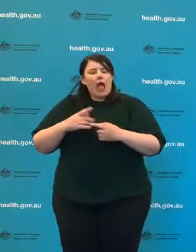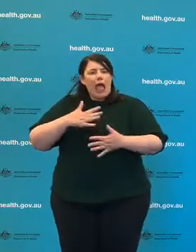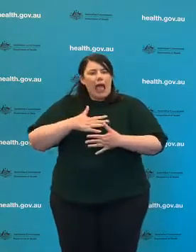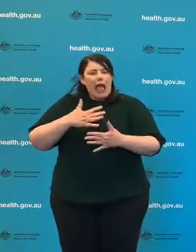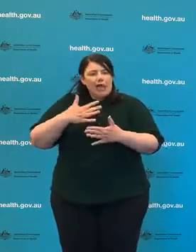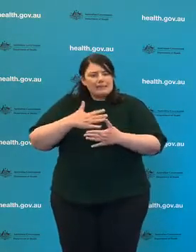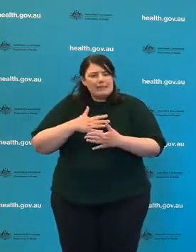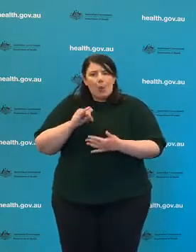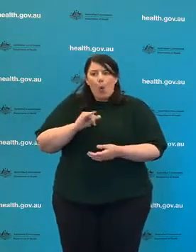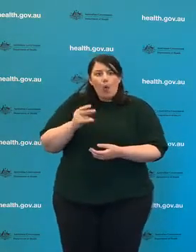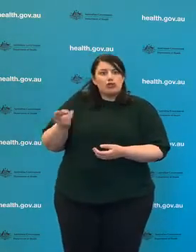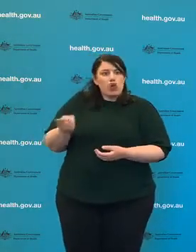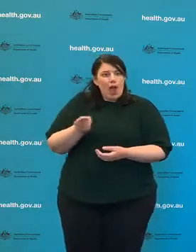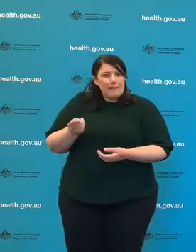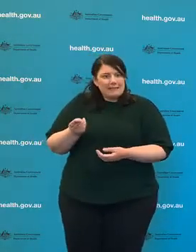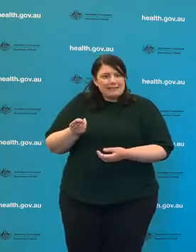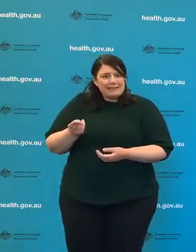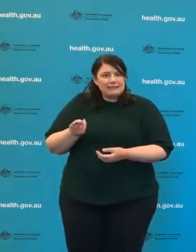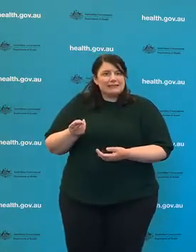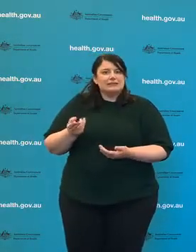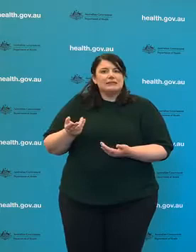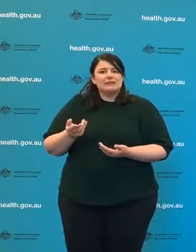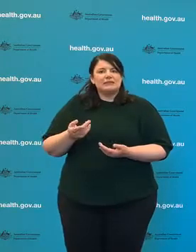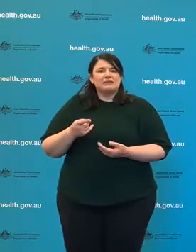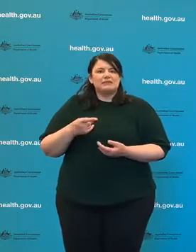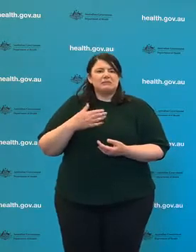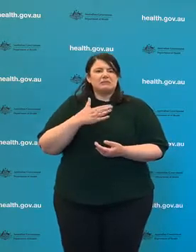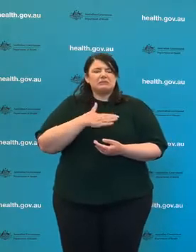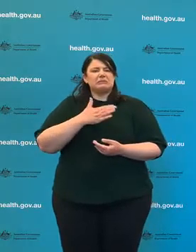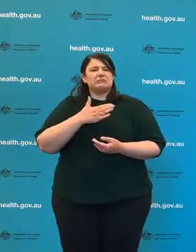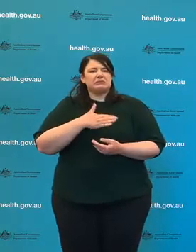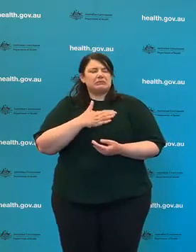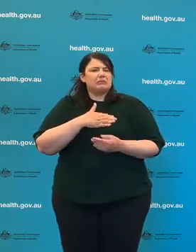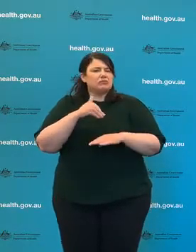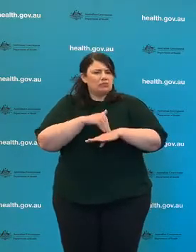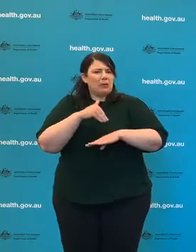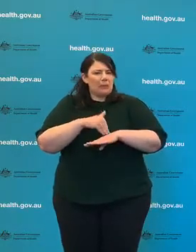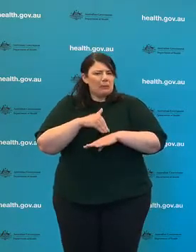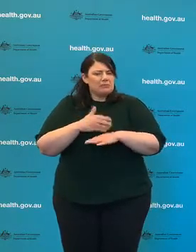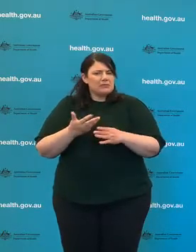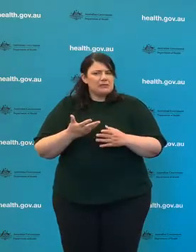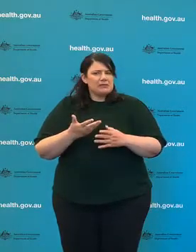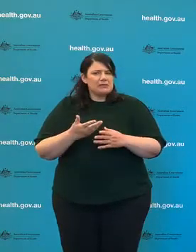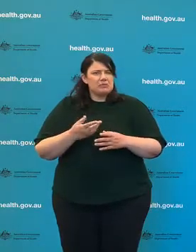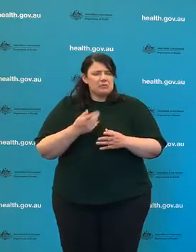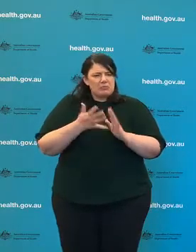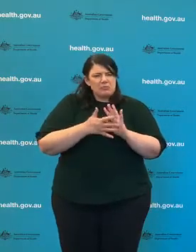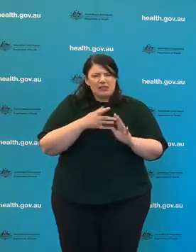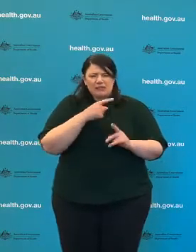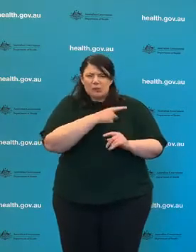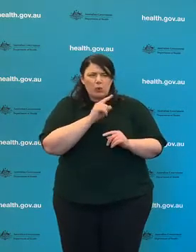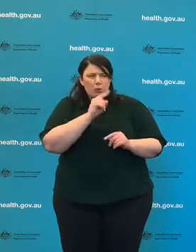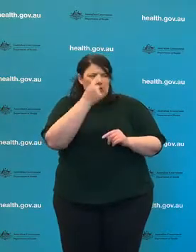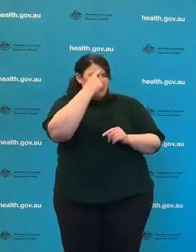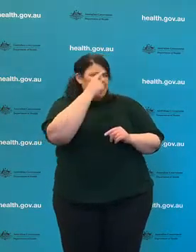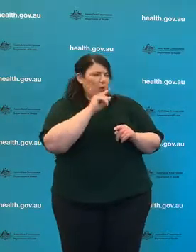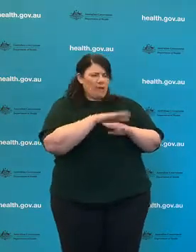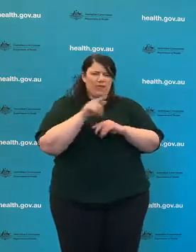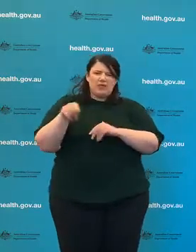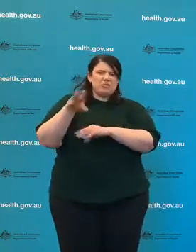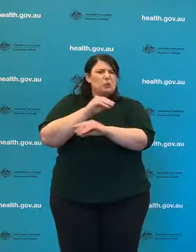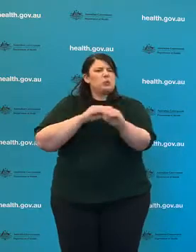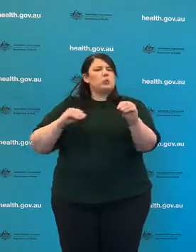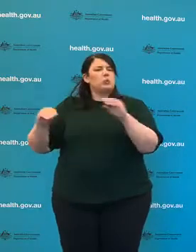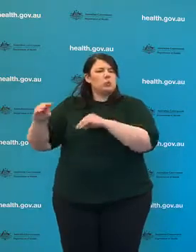diabetes, which aren't necessarily fatal conditions. What would you say to people who are maybe trying to downplay how difficult and how dangerous this